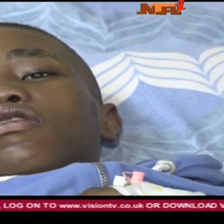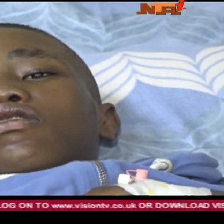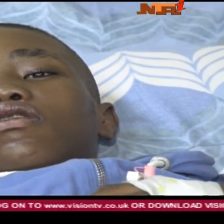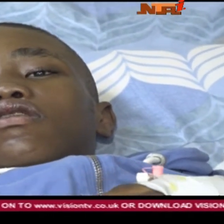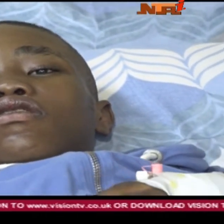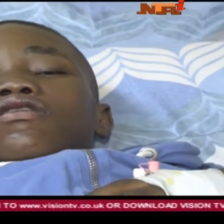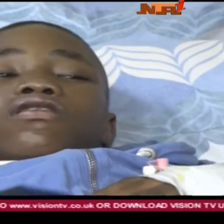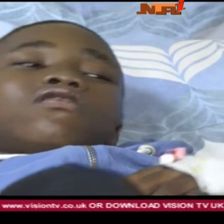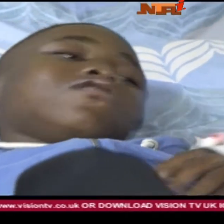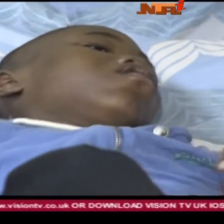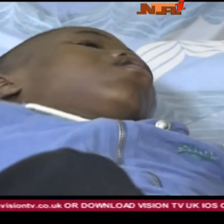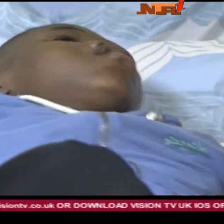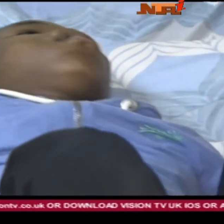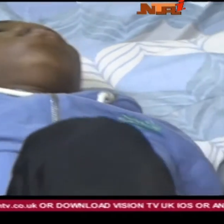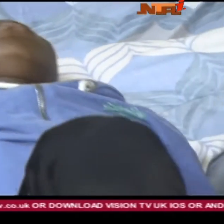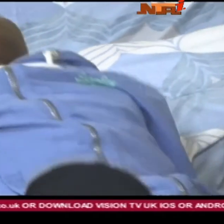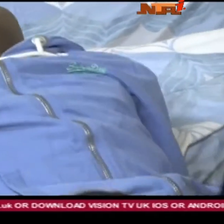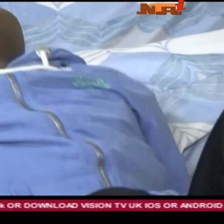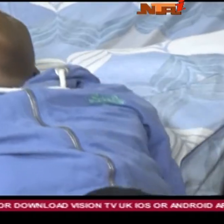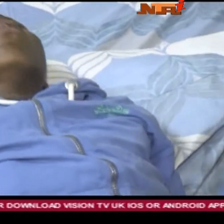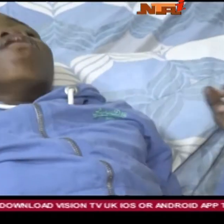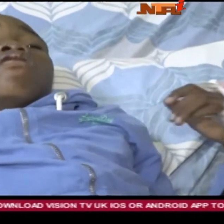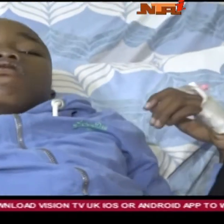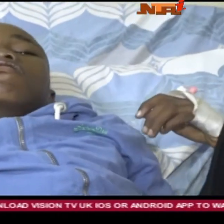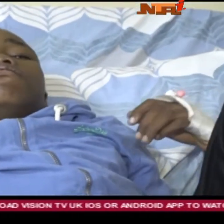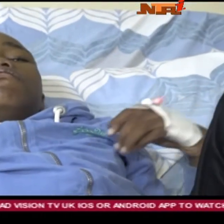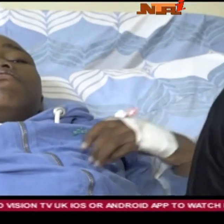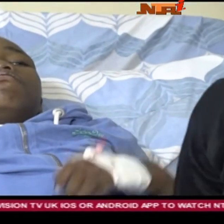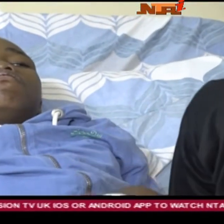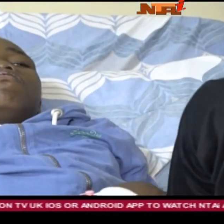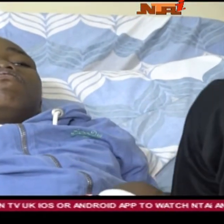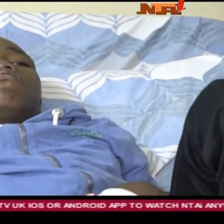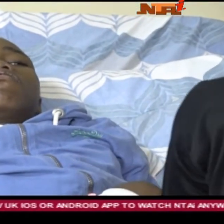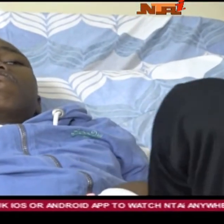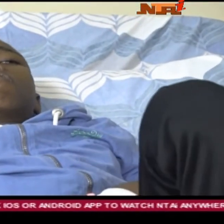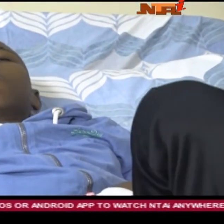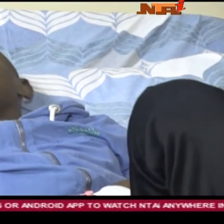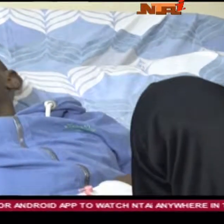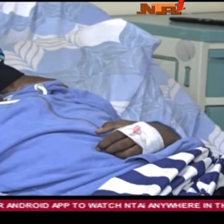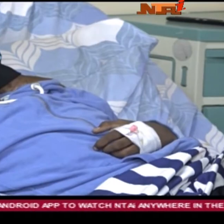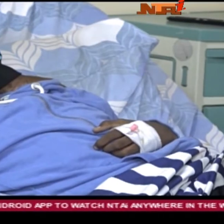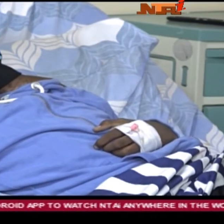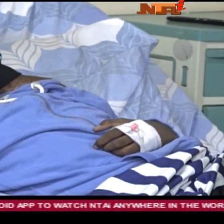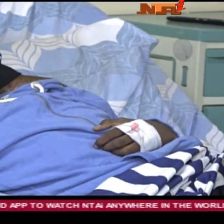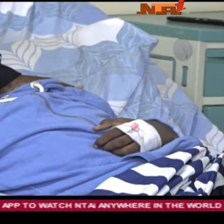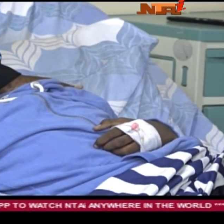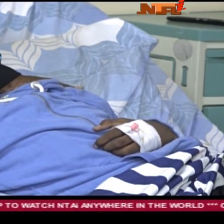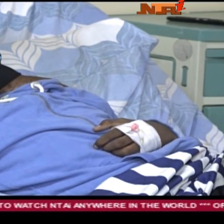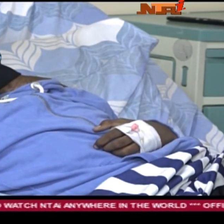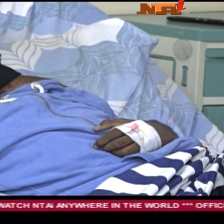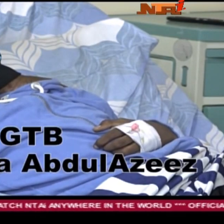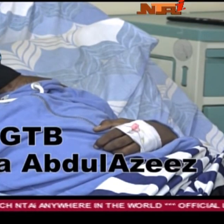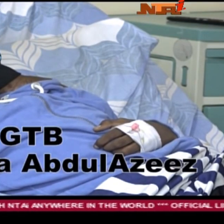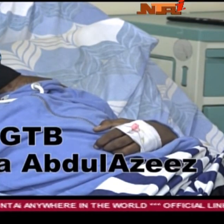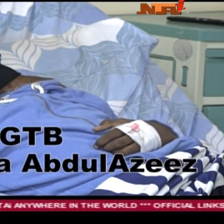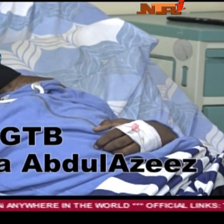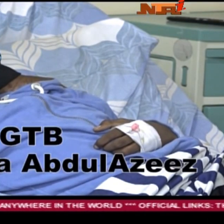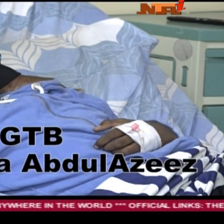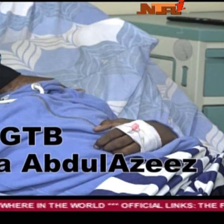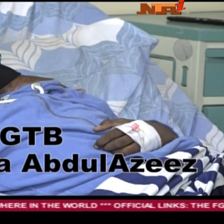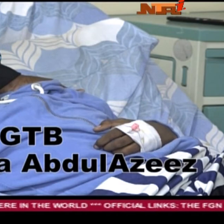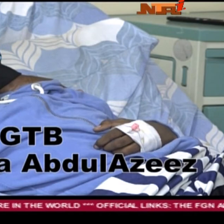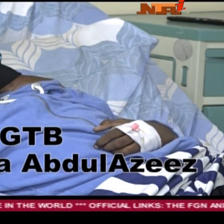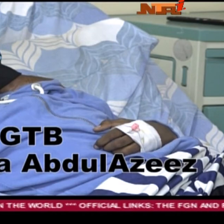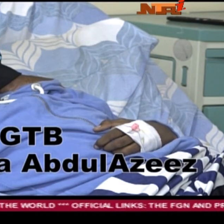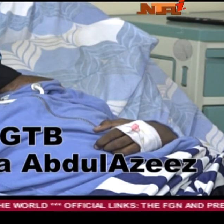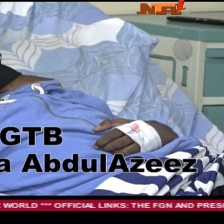not be cut short for any reason whatsoever. But his own life needs to be saved first. And